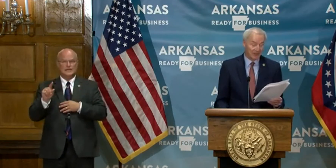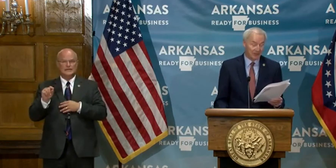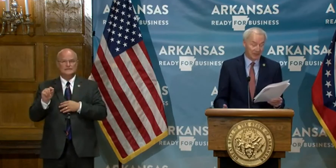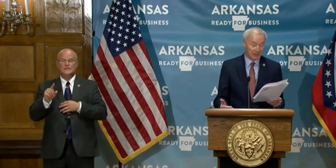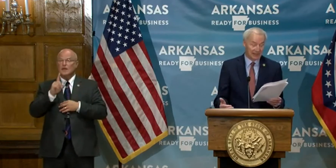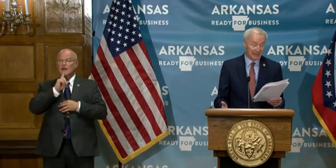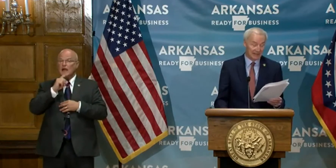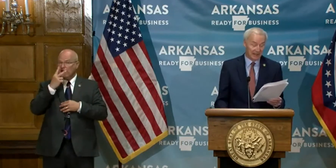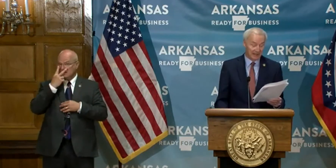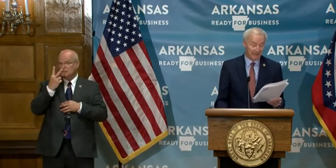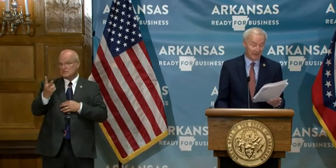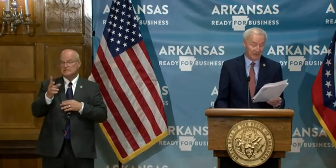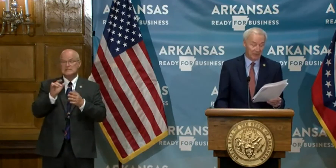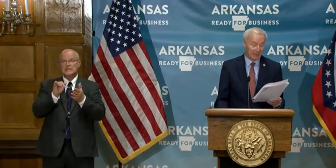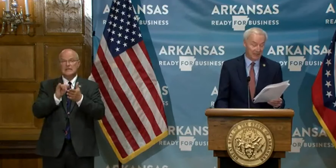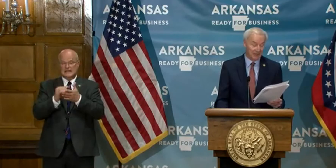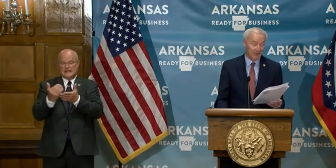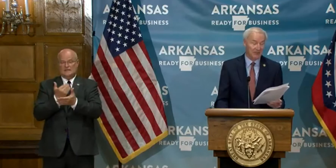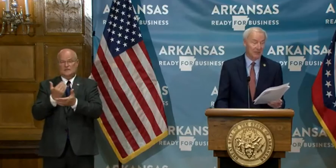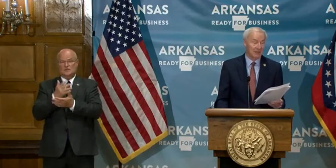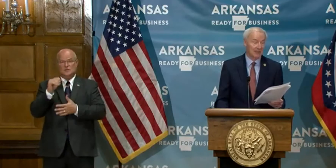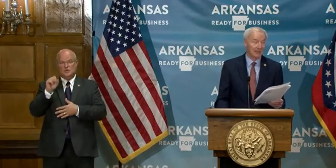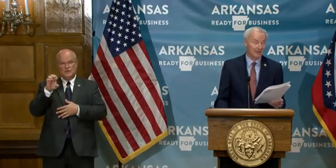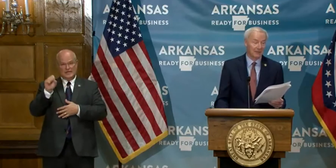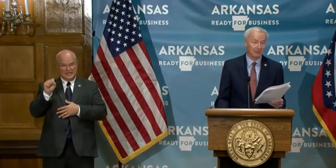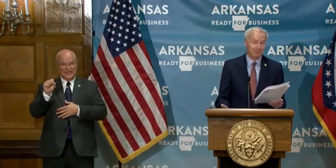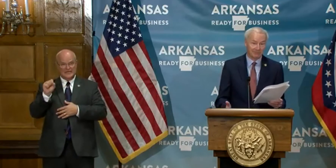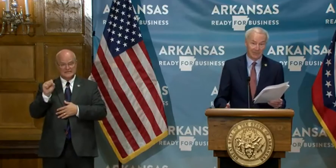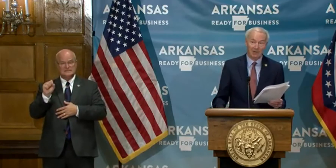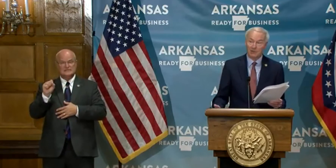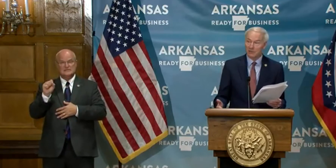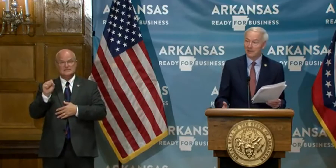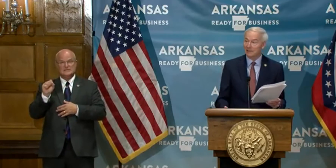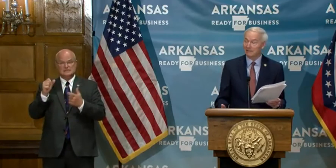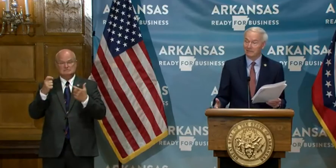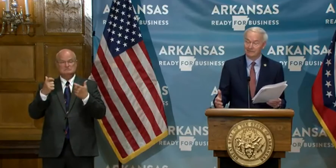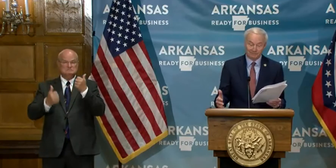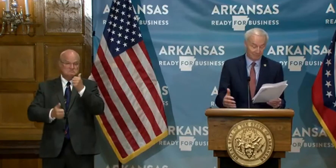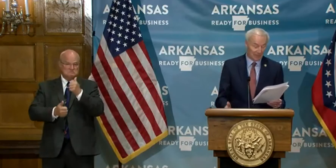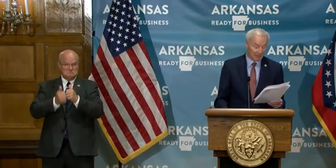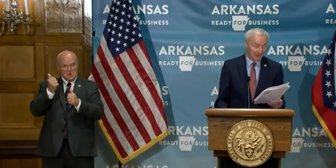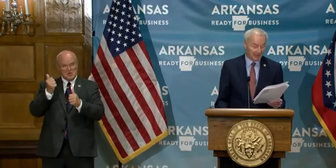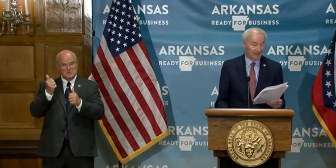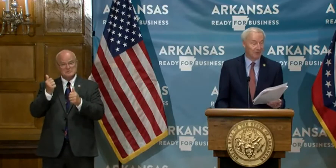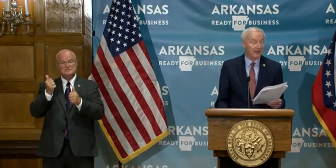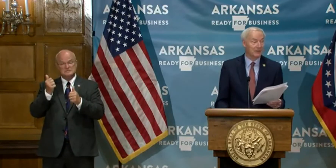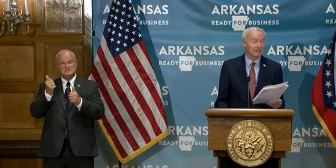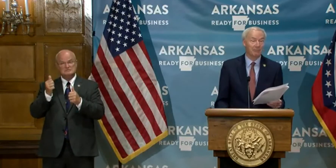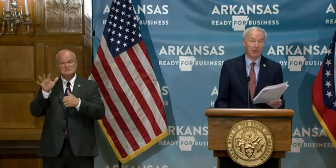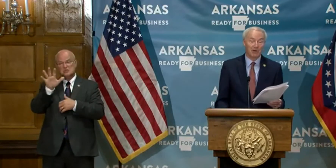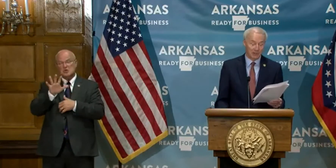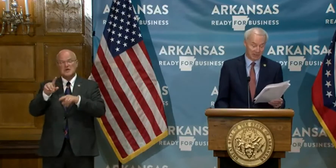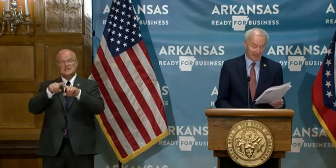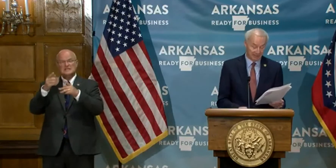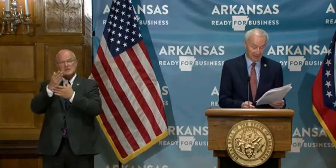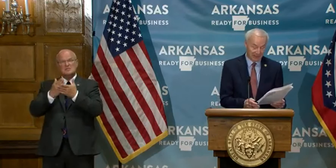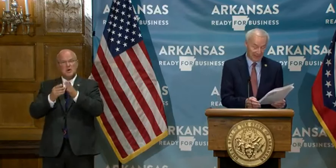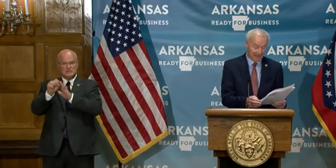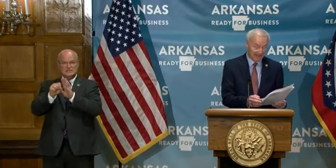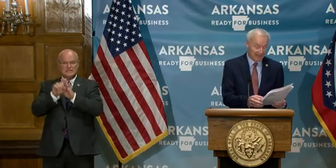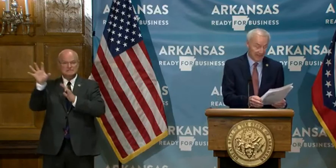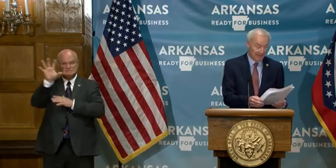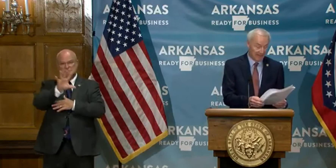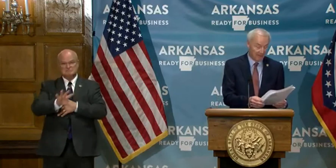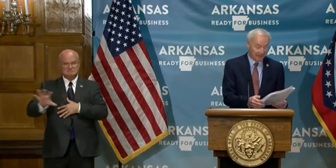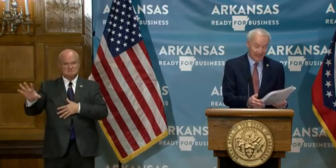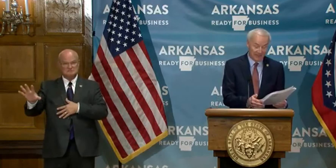And you can actually see that the new cases, they're largely around different parts of the